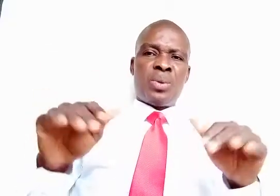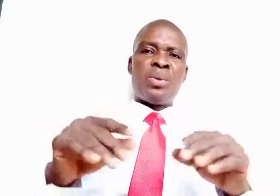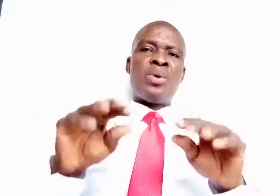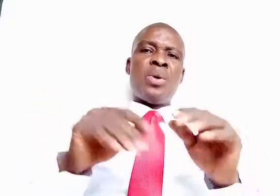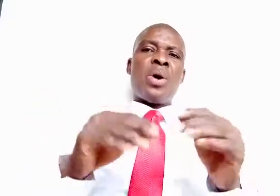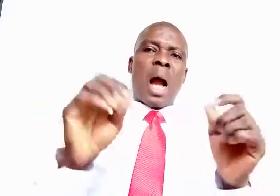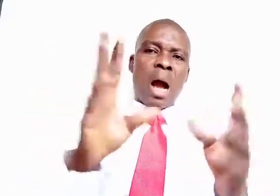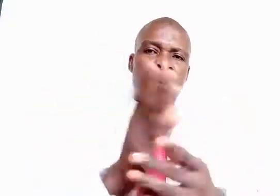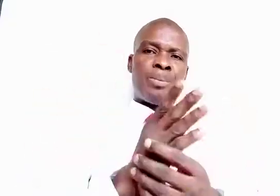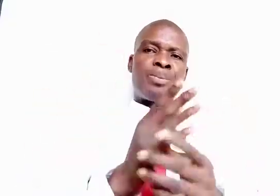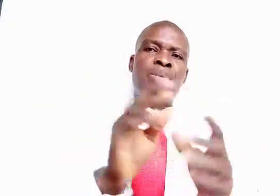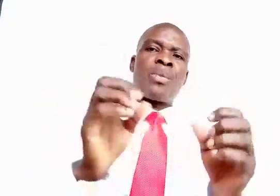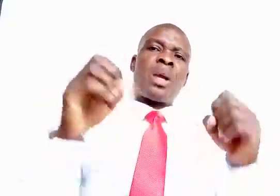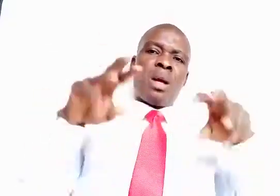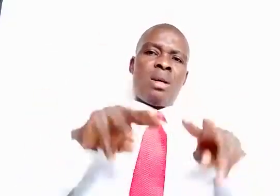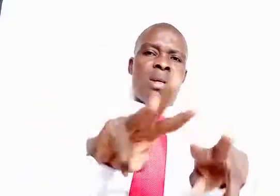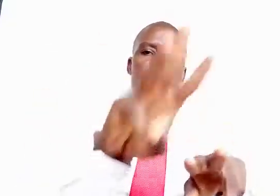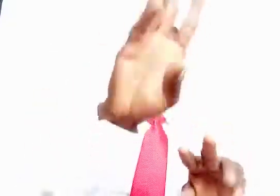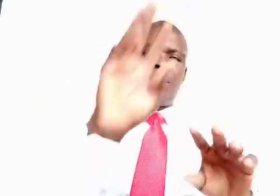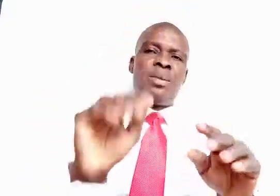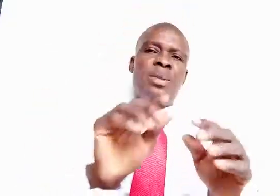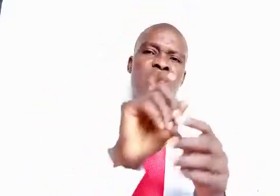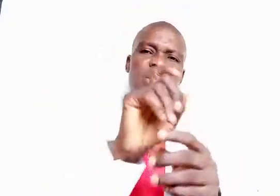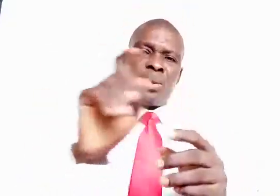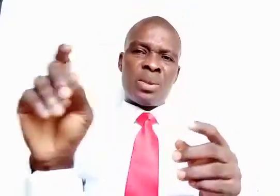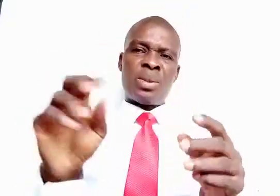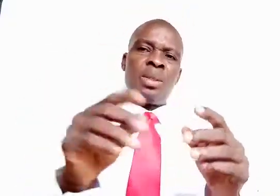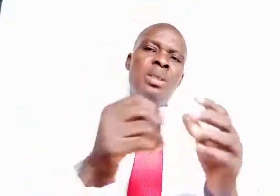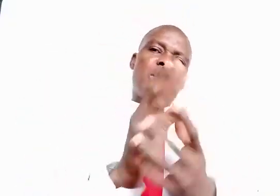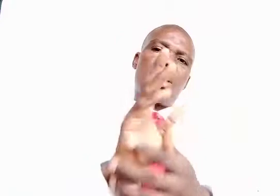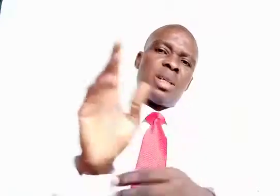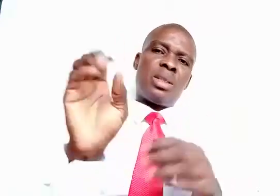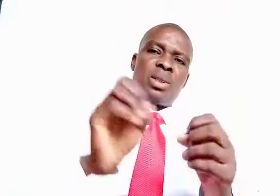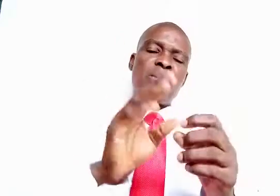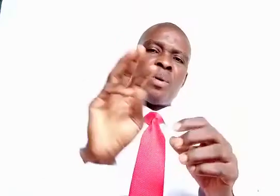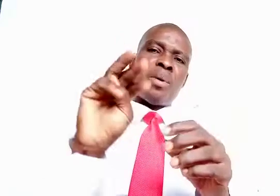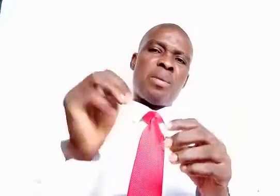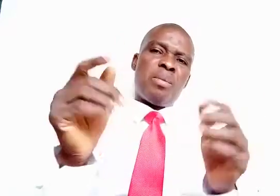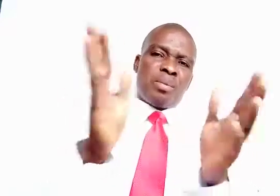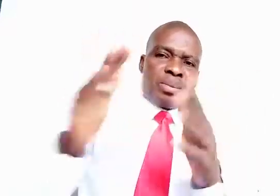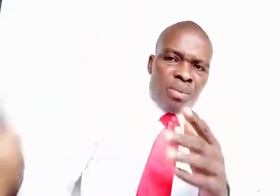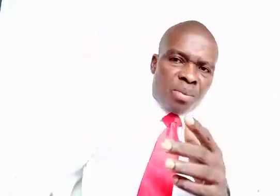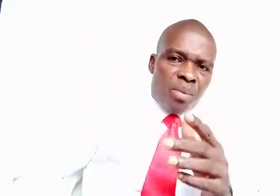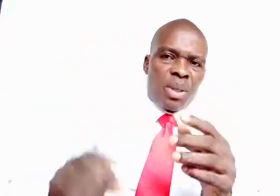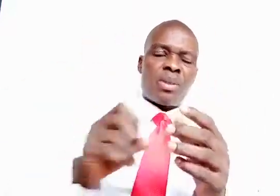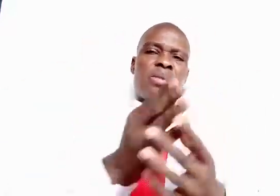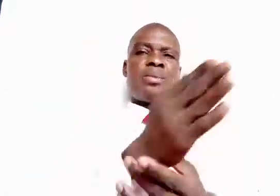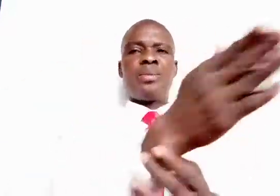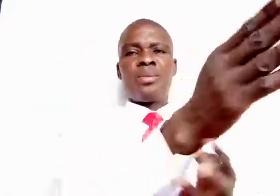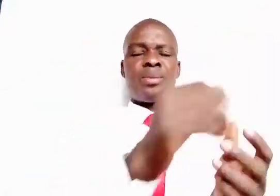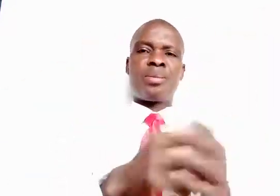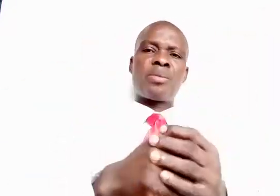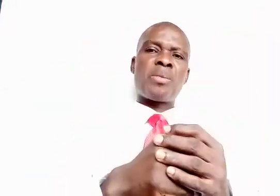cow, housefly, cockroach, grasshopper, mosquito, snake, etc. And examples